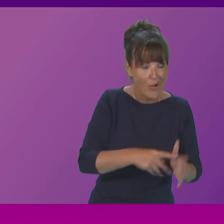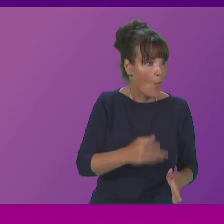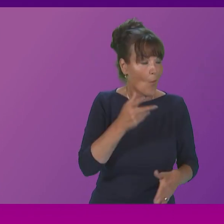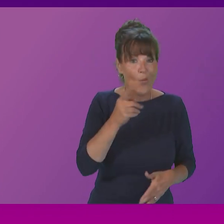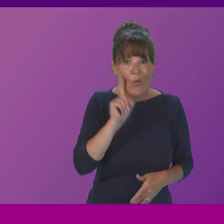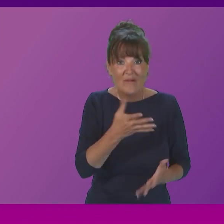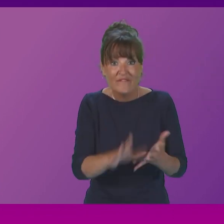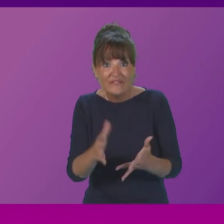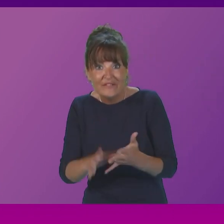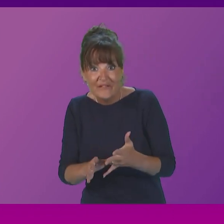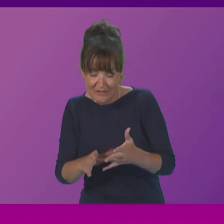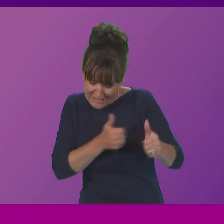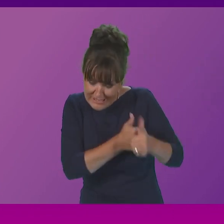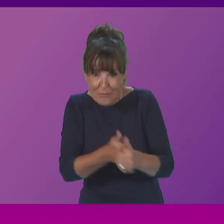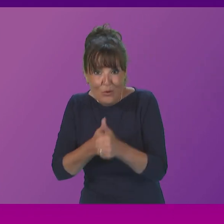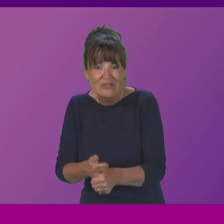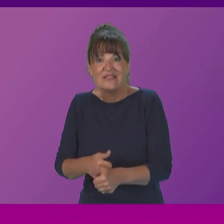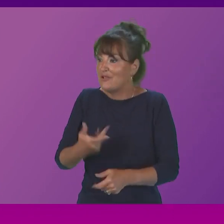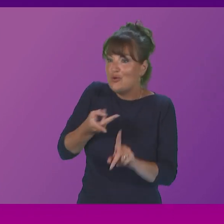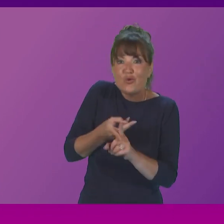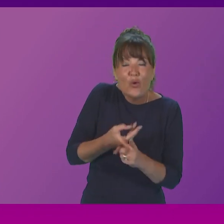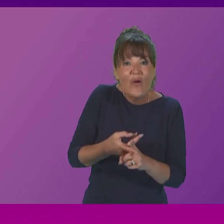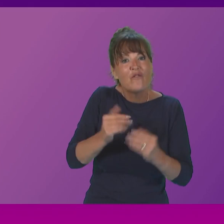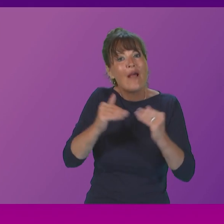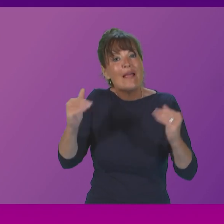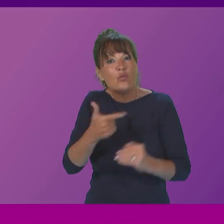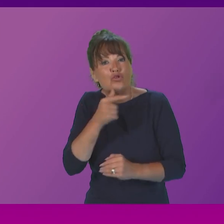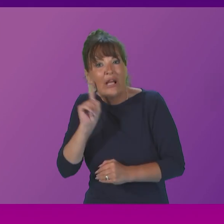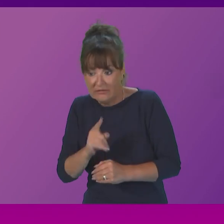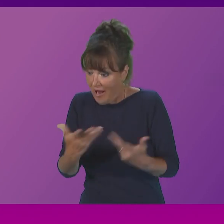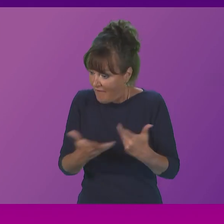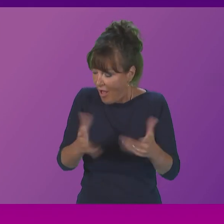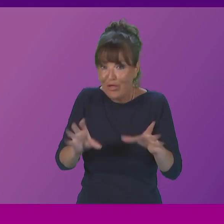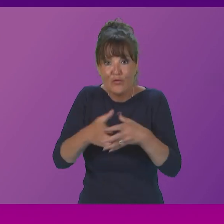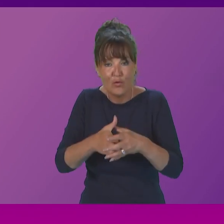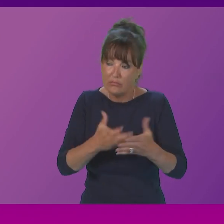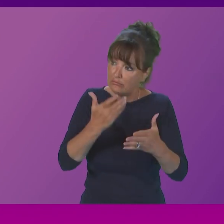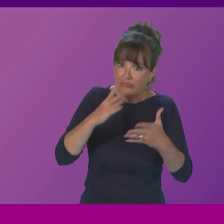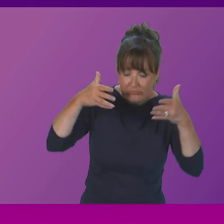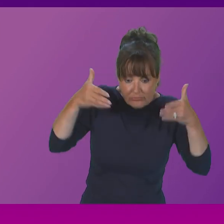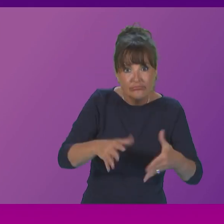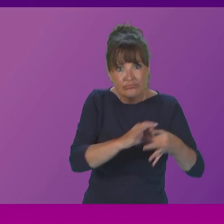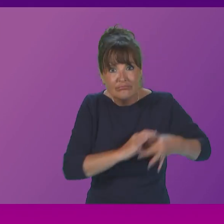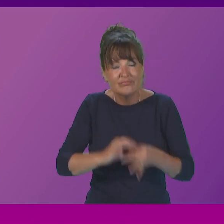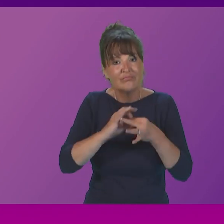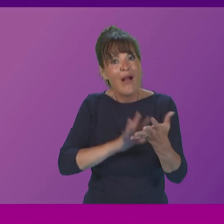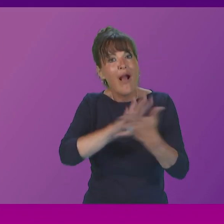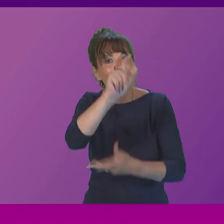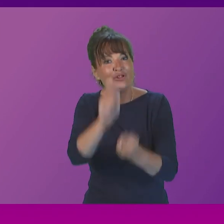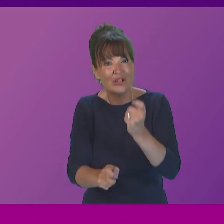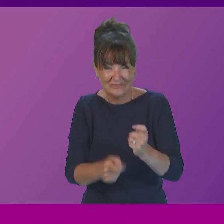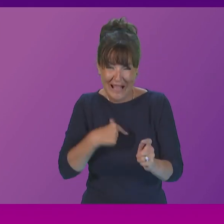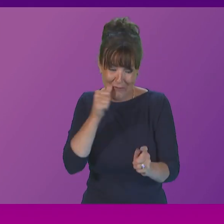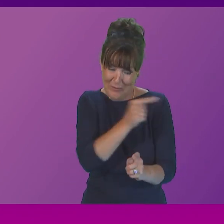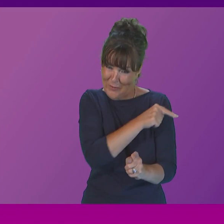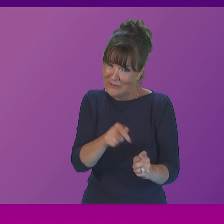Equal Representation Toolkit within gender working on culture change. That's what we need to see. And I know that having conversations